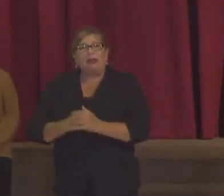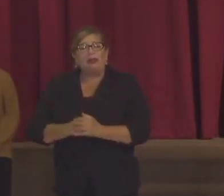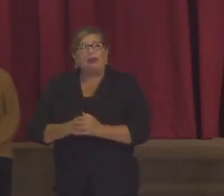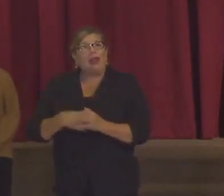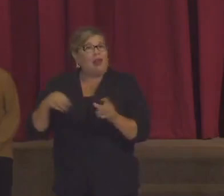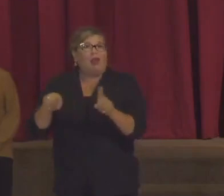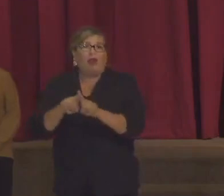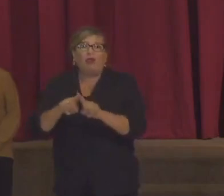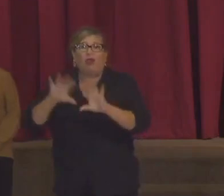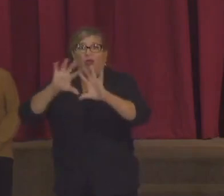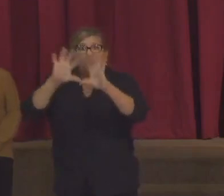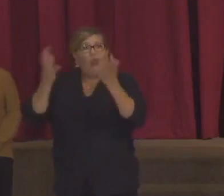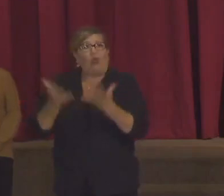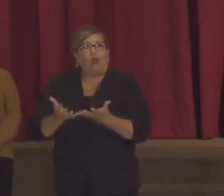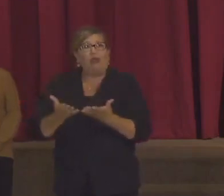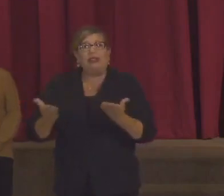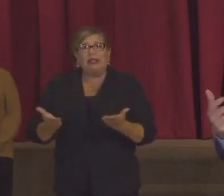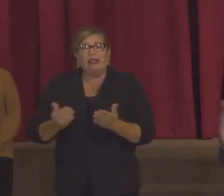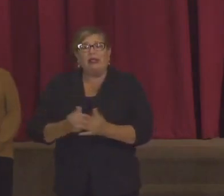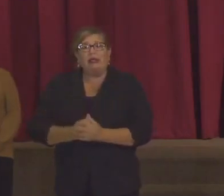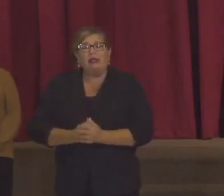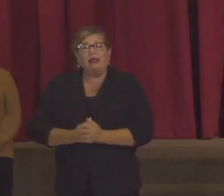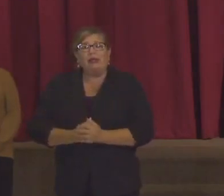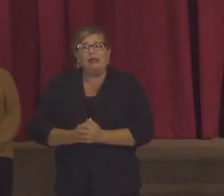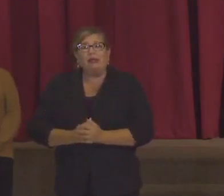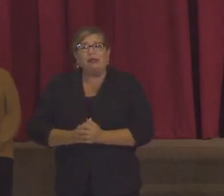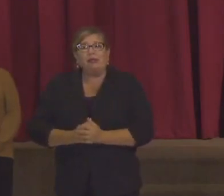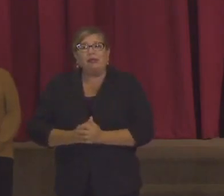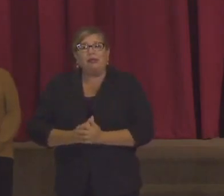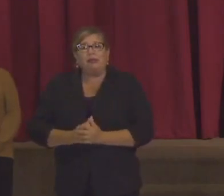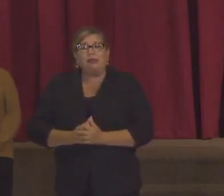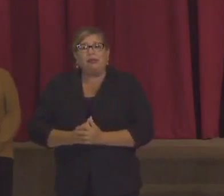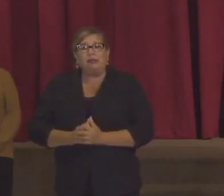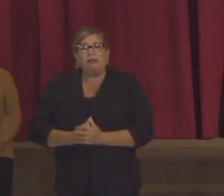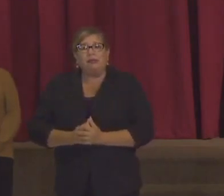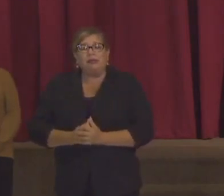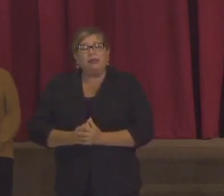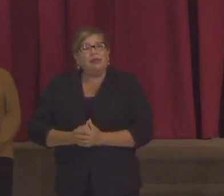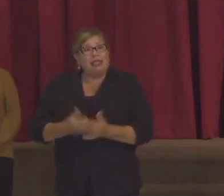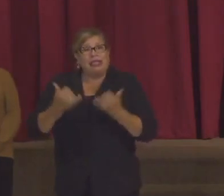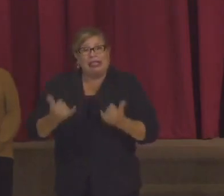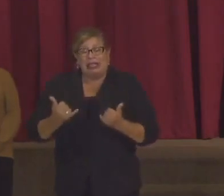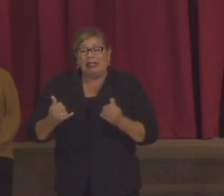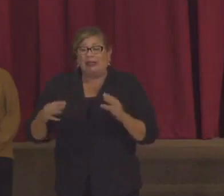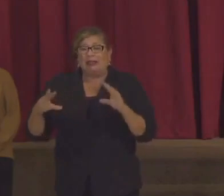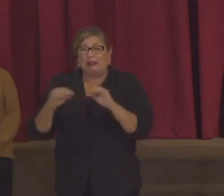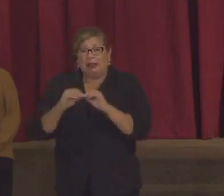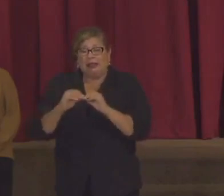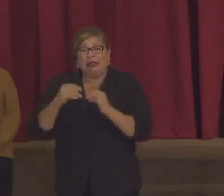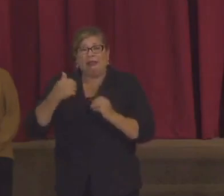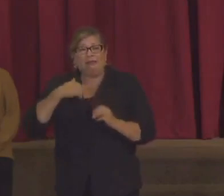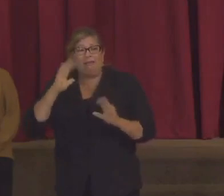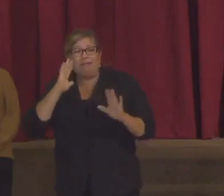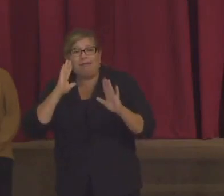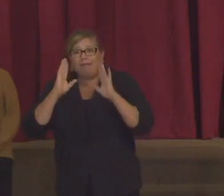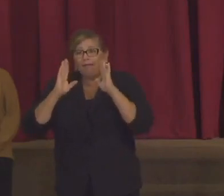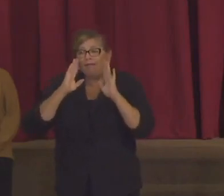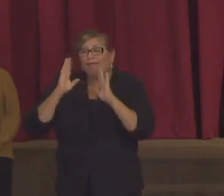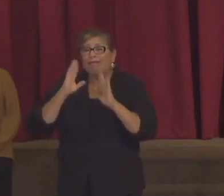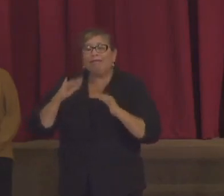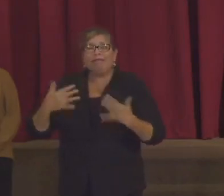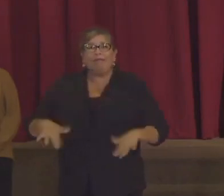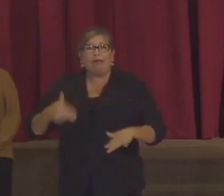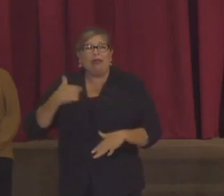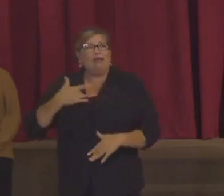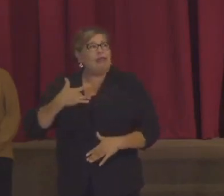that we live in. Today's meeting, like so many that I've had, are humbling. The voices of